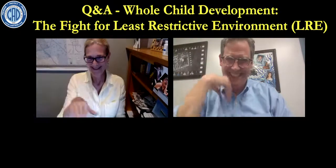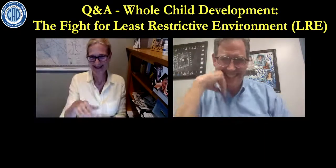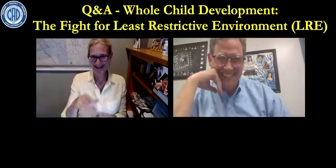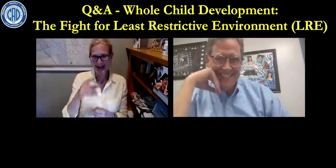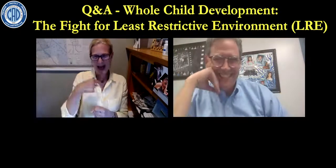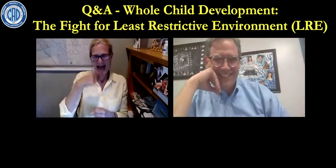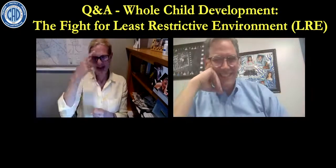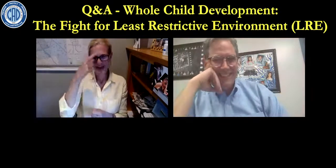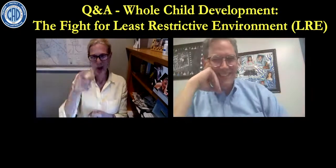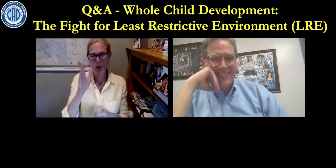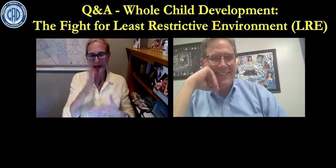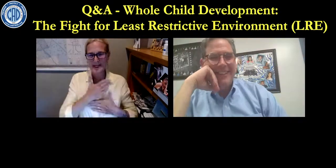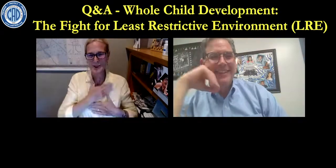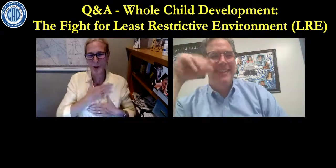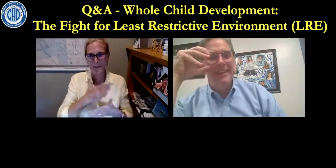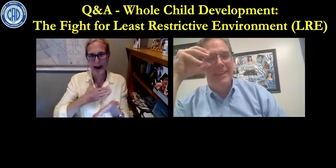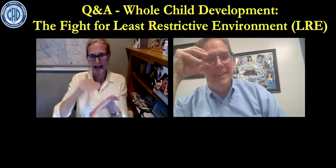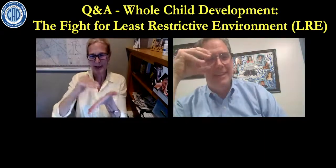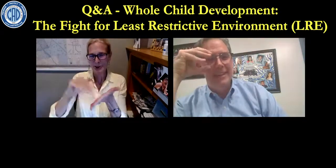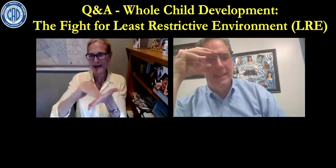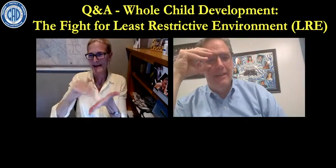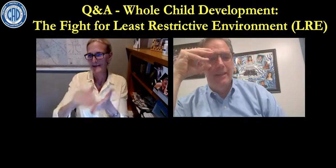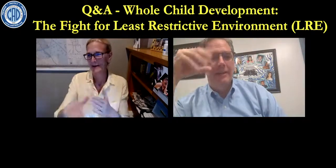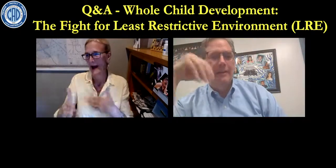Marla said, enough said. Enough said.